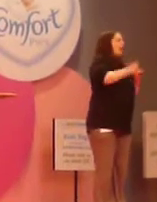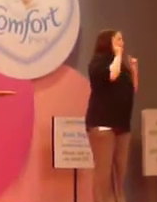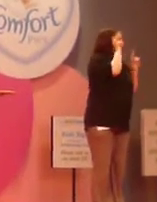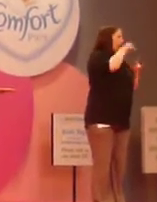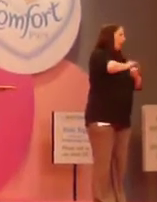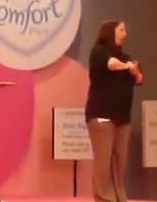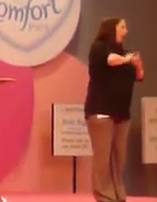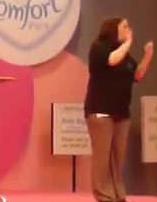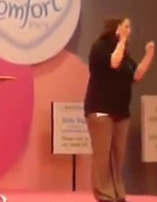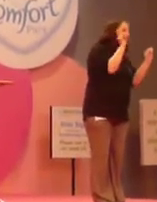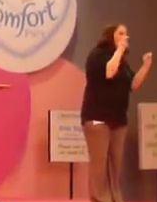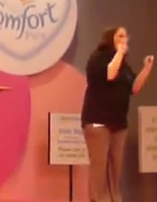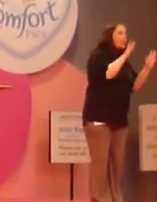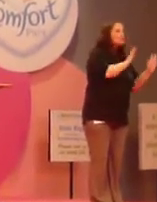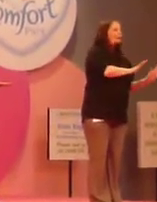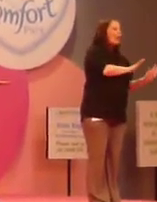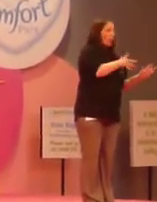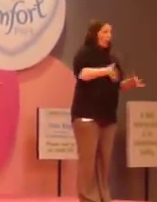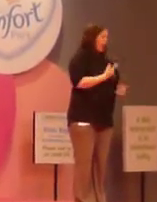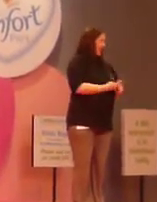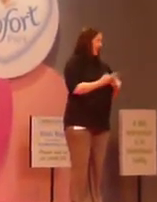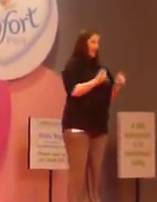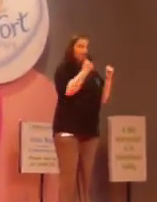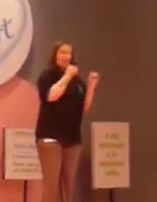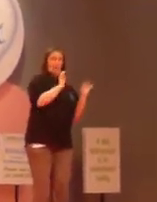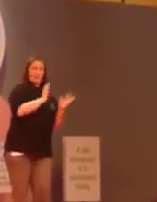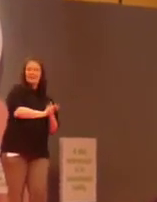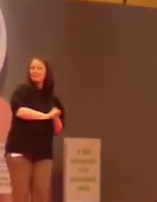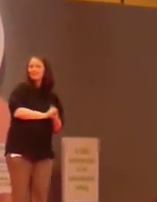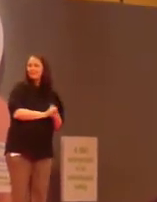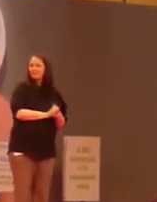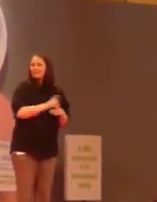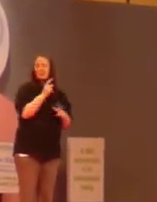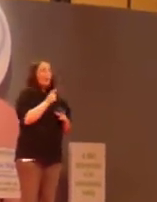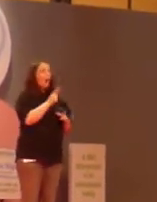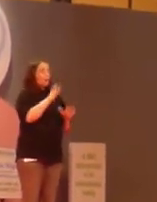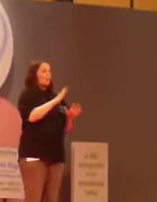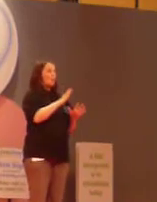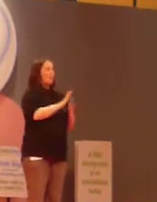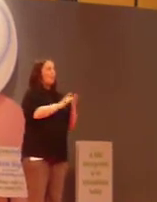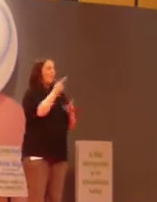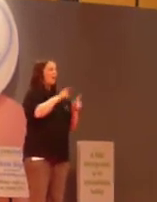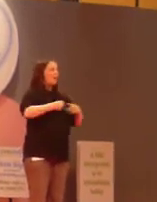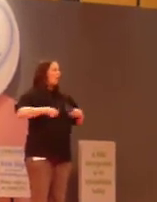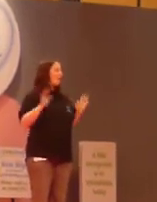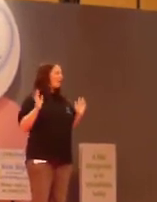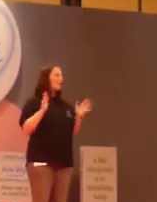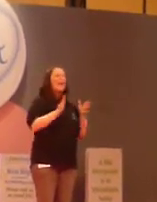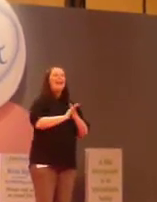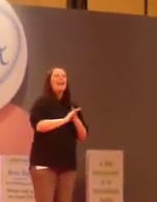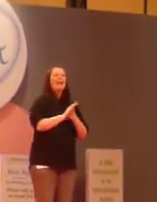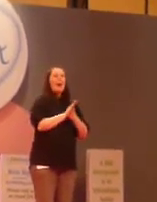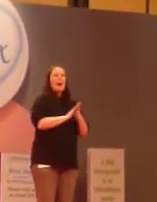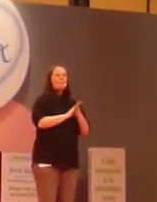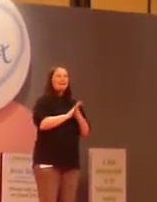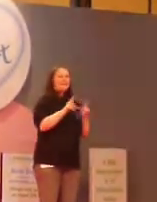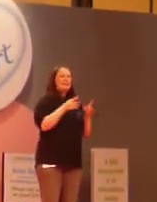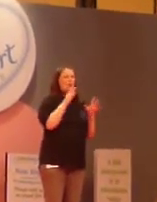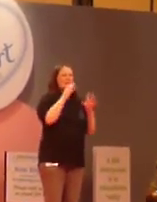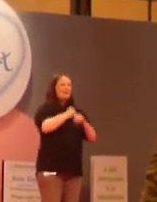how can I get away with this? I know, I'll get pregnant again. Another 12 months off, hooray. Not that I don't get any sleep and